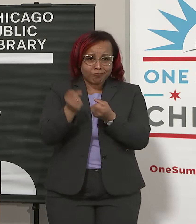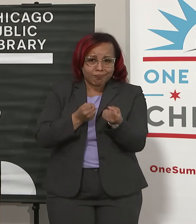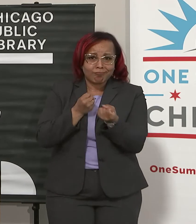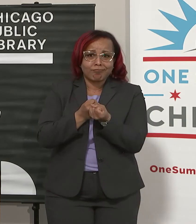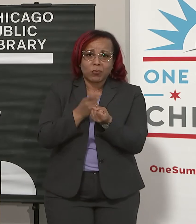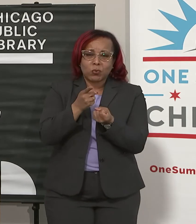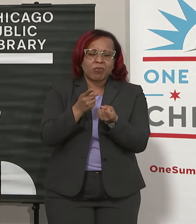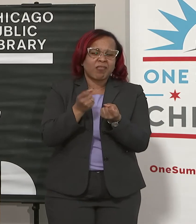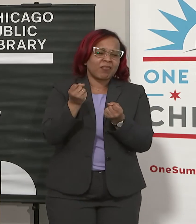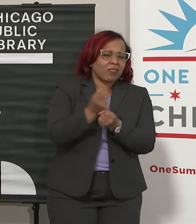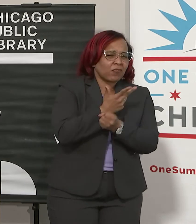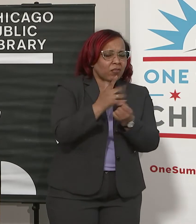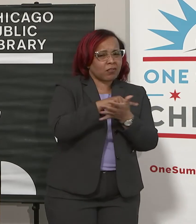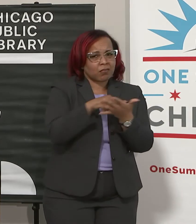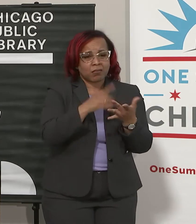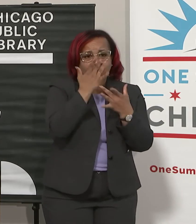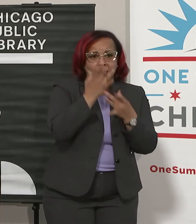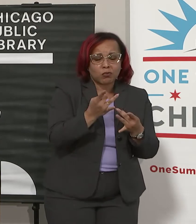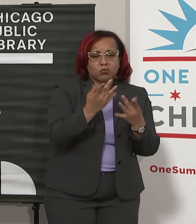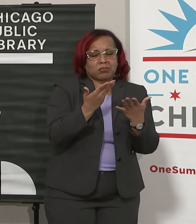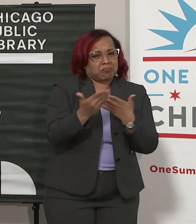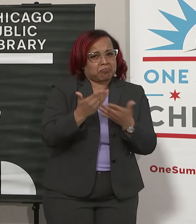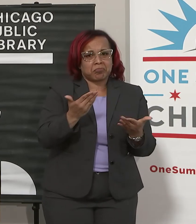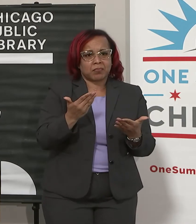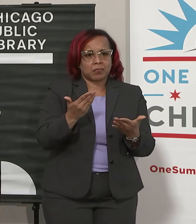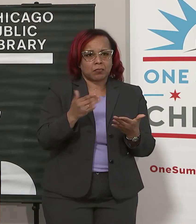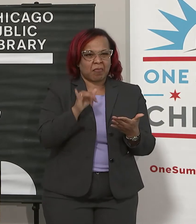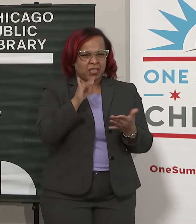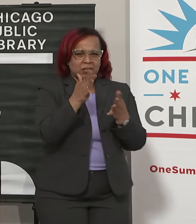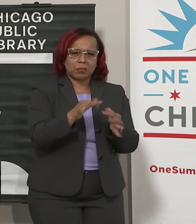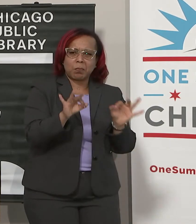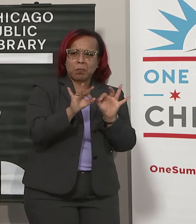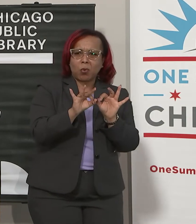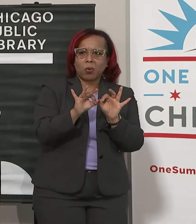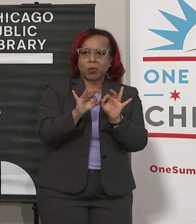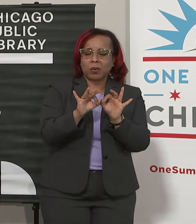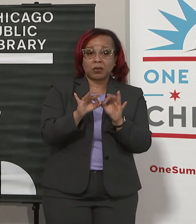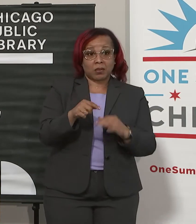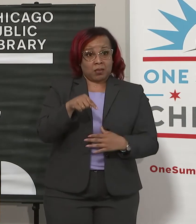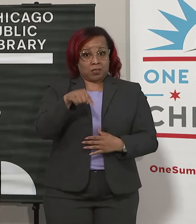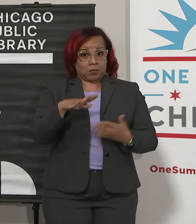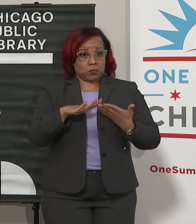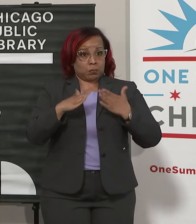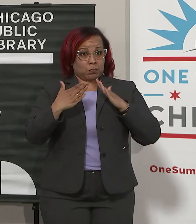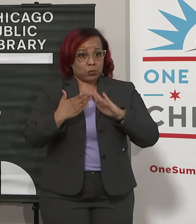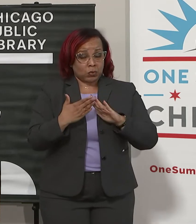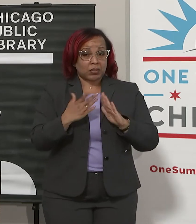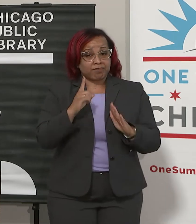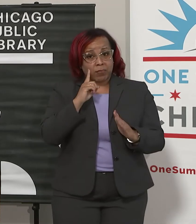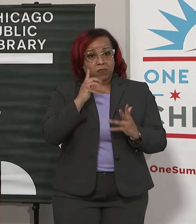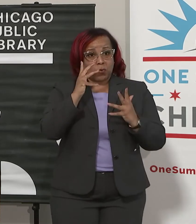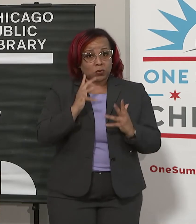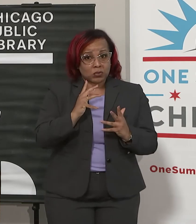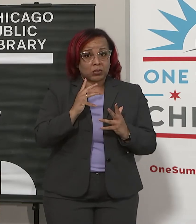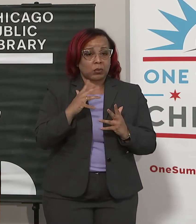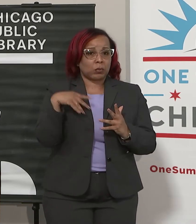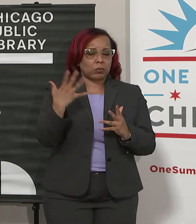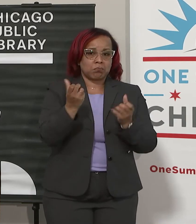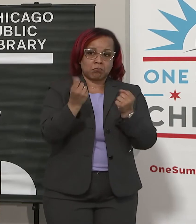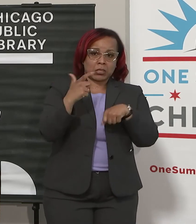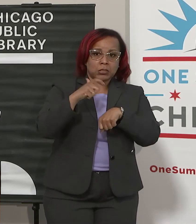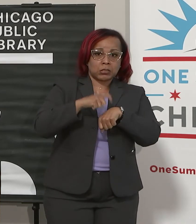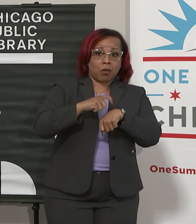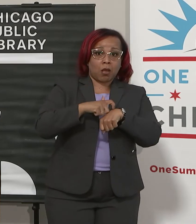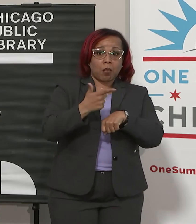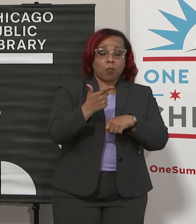you in every interest and endeavor. That's important. This community, unfortunately, way too many times